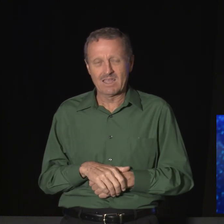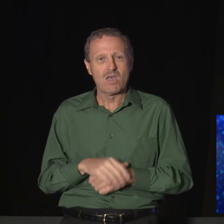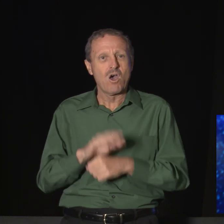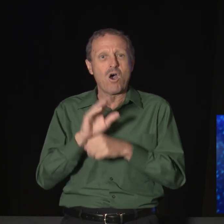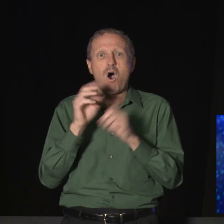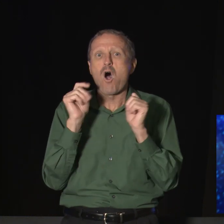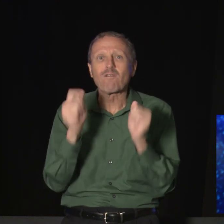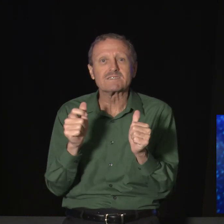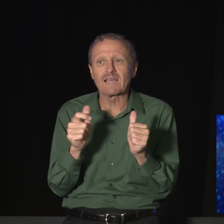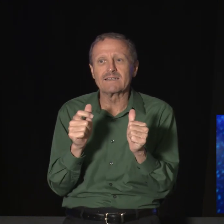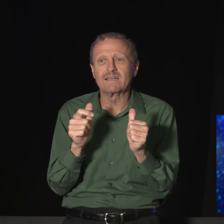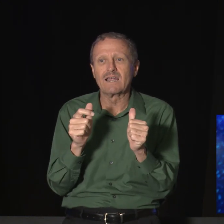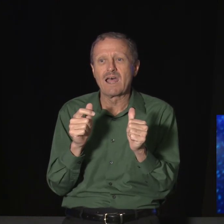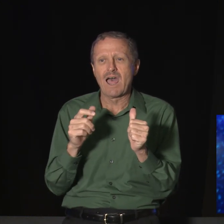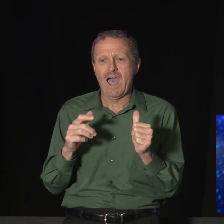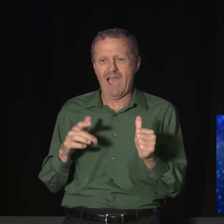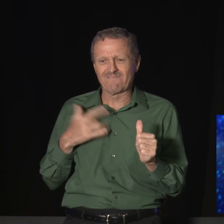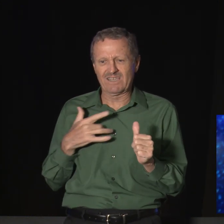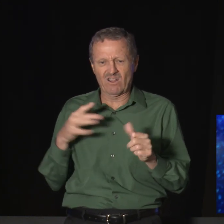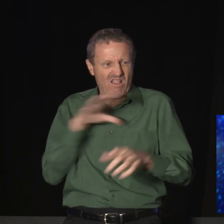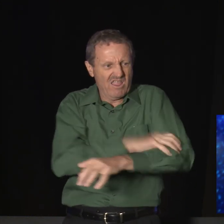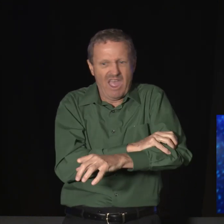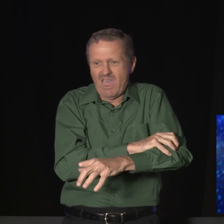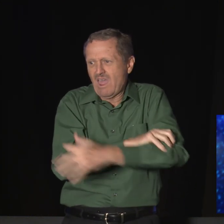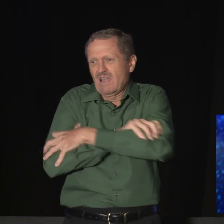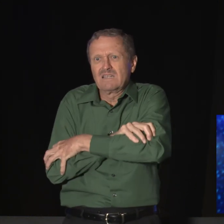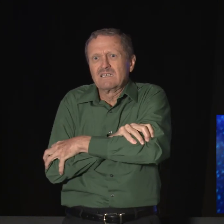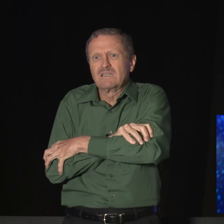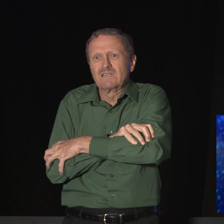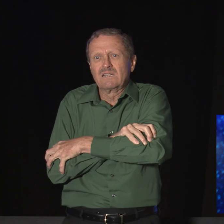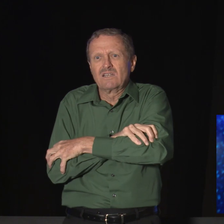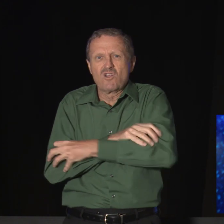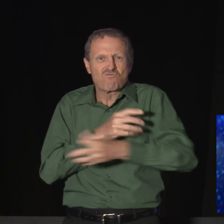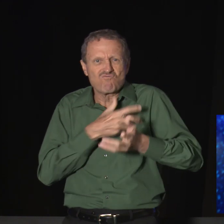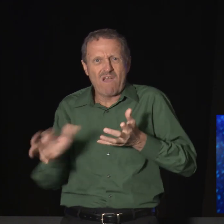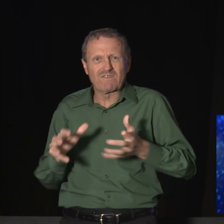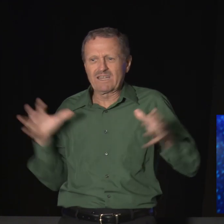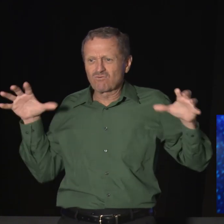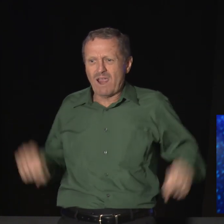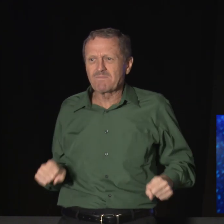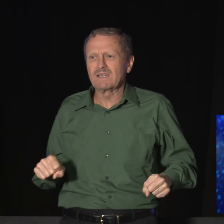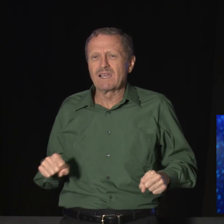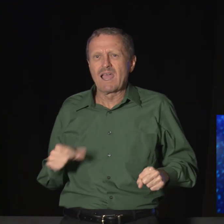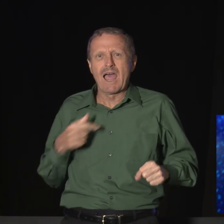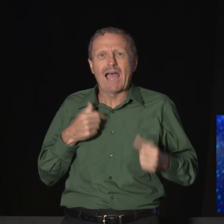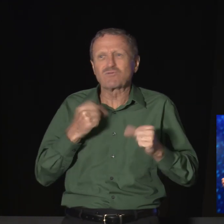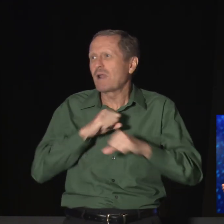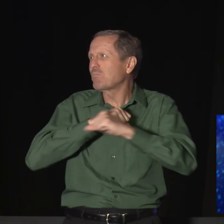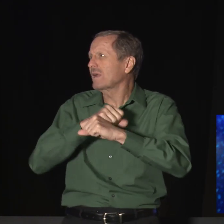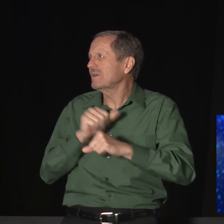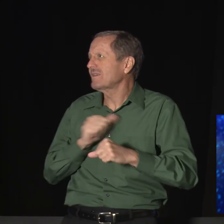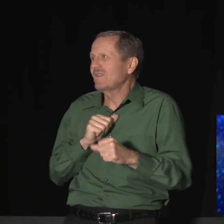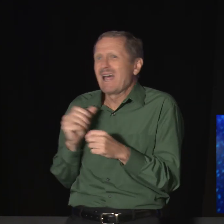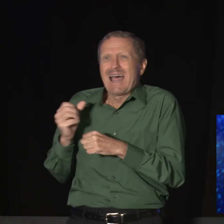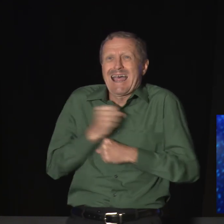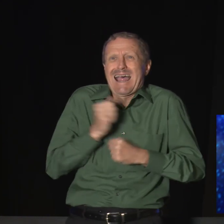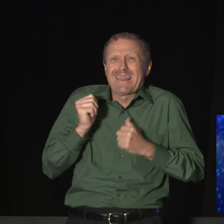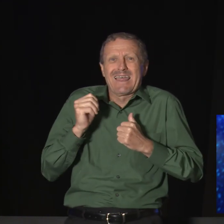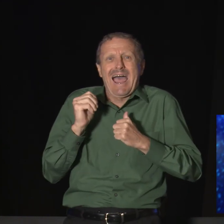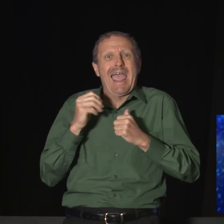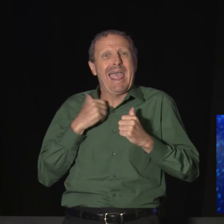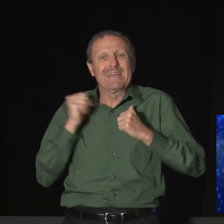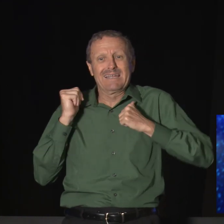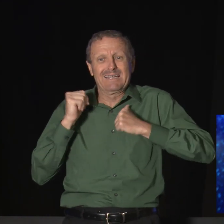All of a sudden, I feel hands on me, roughly grabbing me, and I try to protect myself. I pull the little